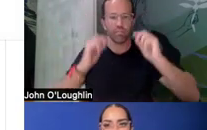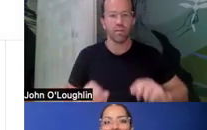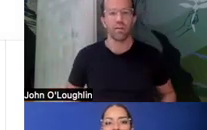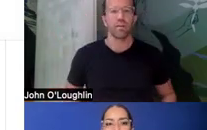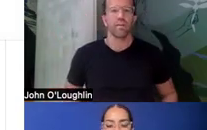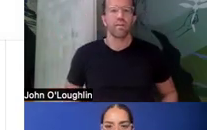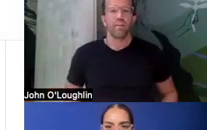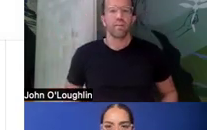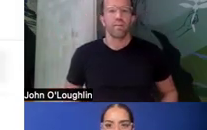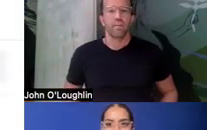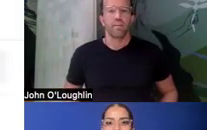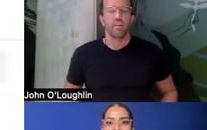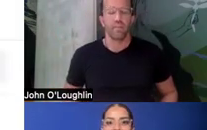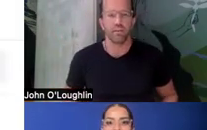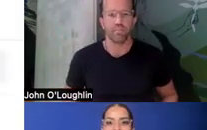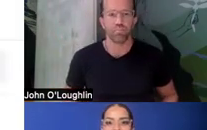Perfect. Okay.